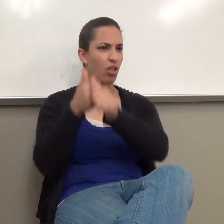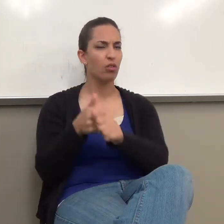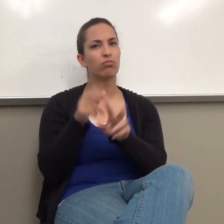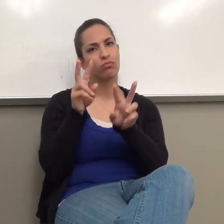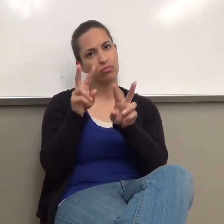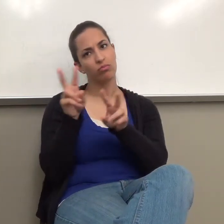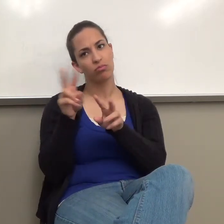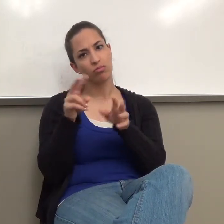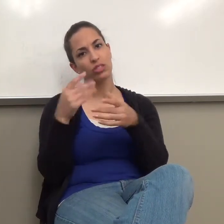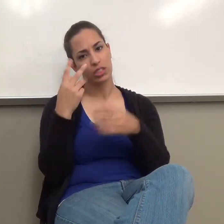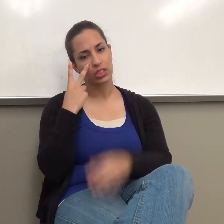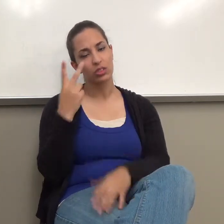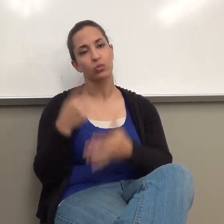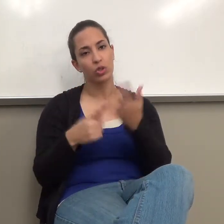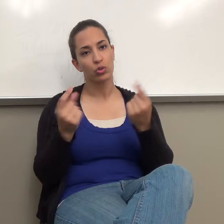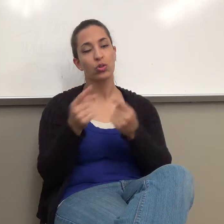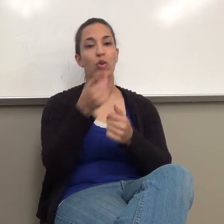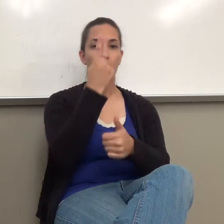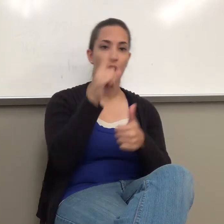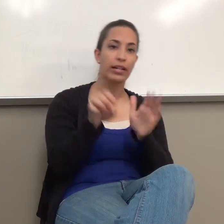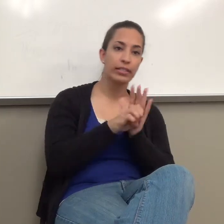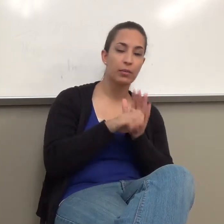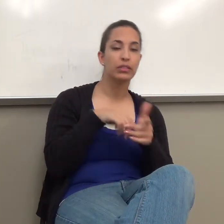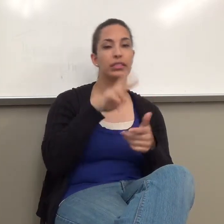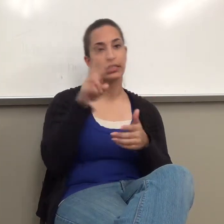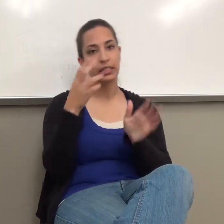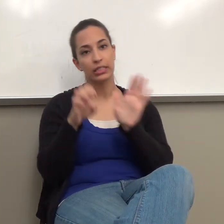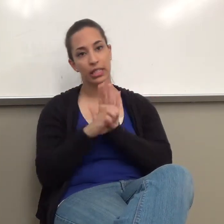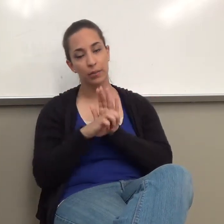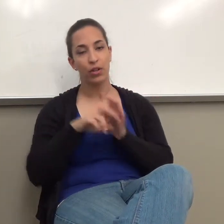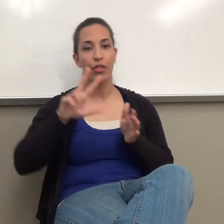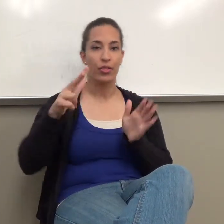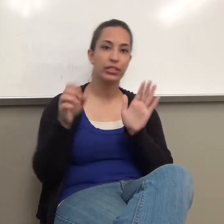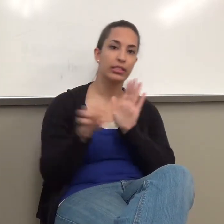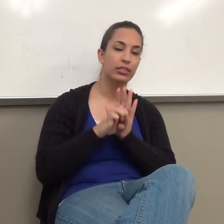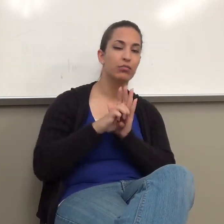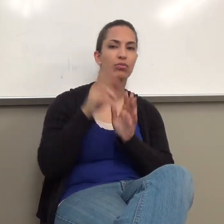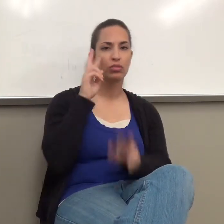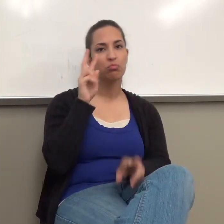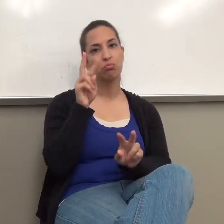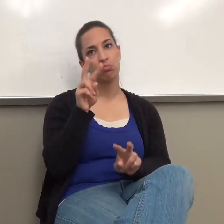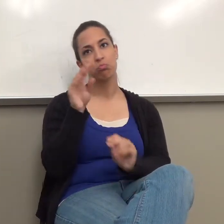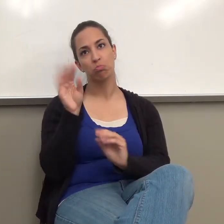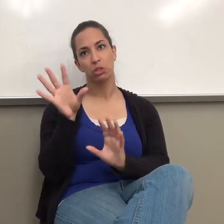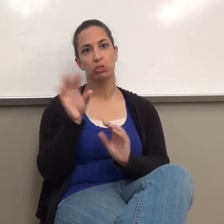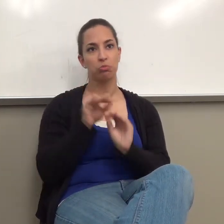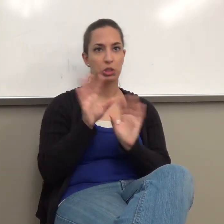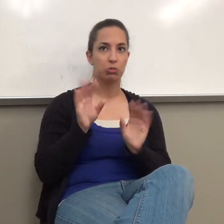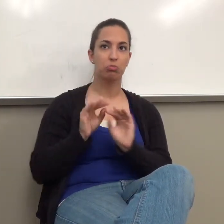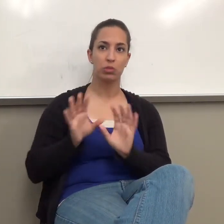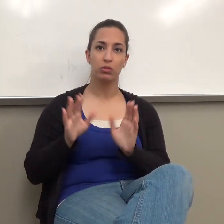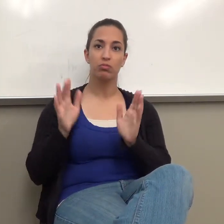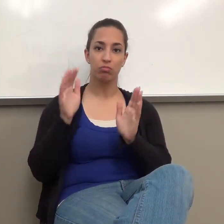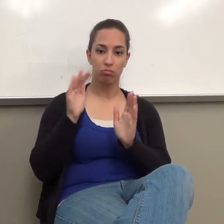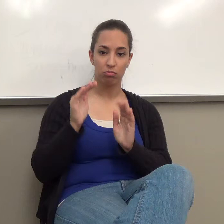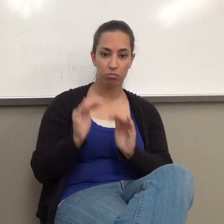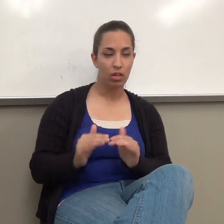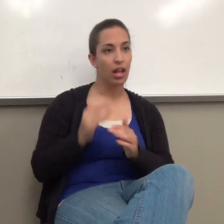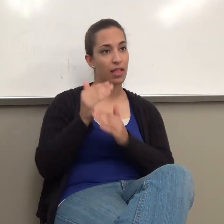what they're doing. Here's one example, here's the second example, here's the third example. And then in the bottom, we can say these three people